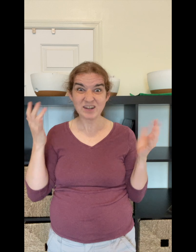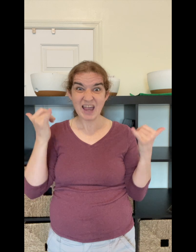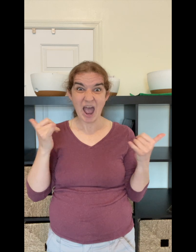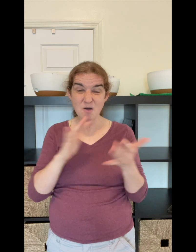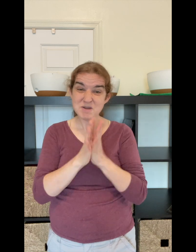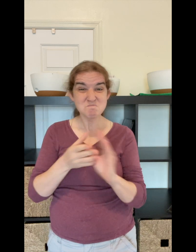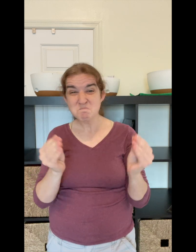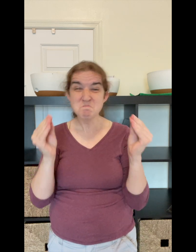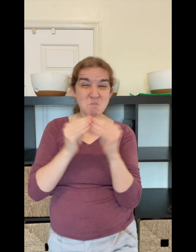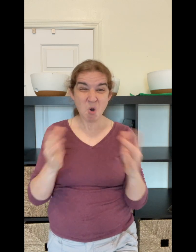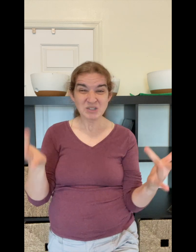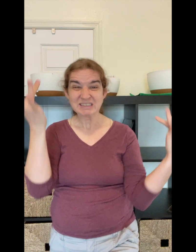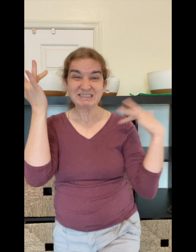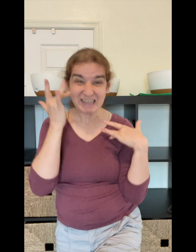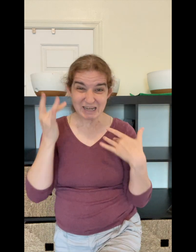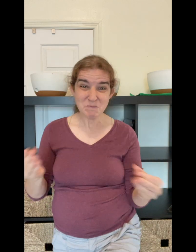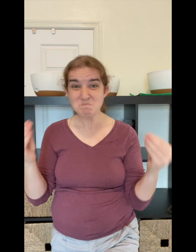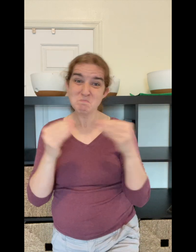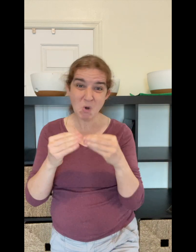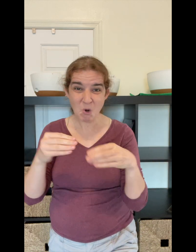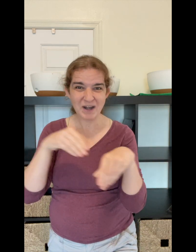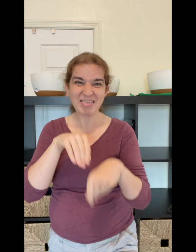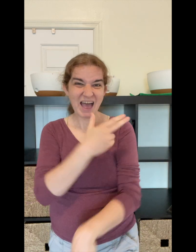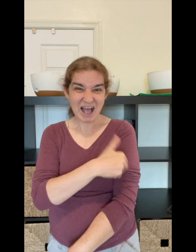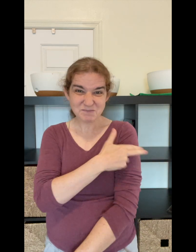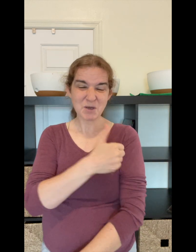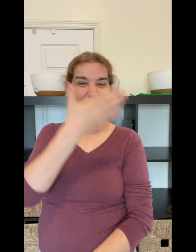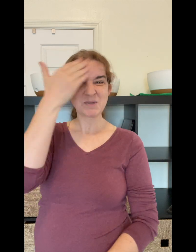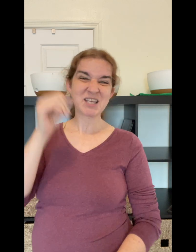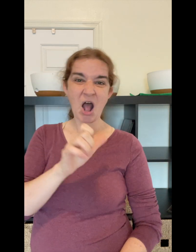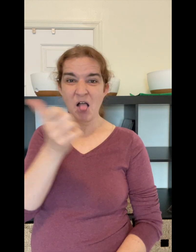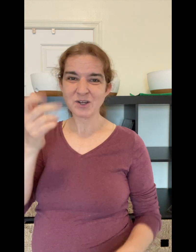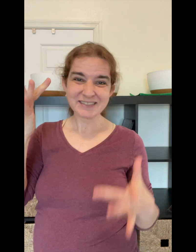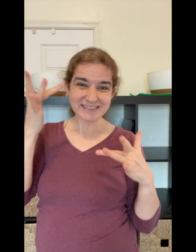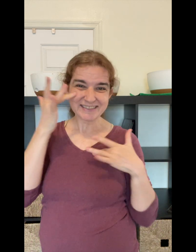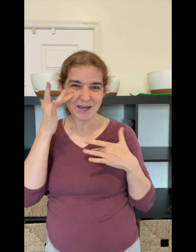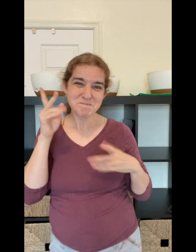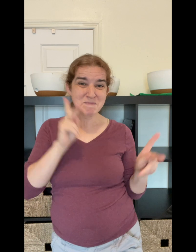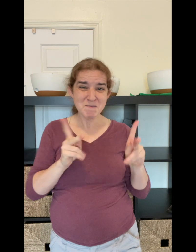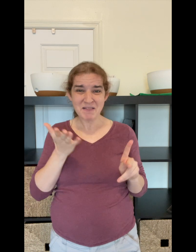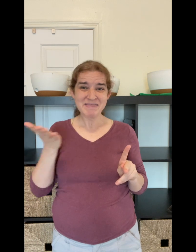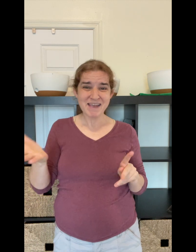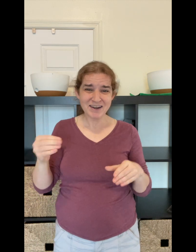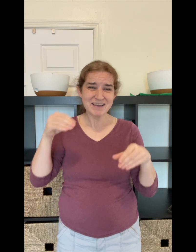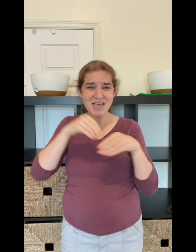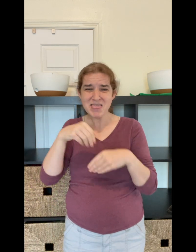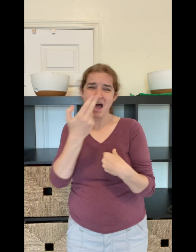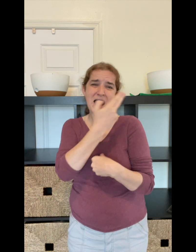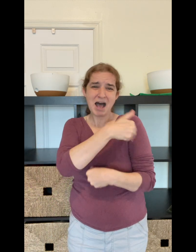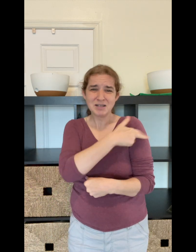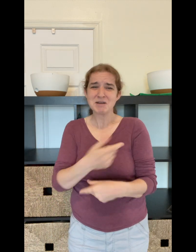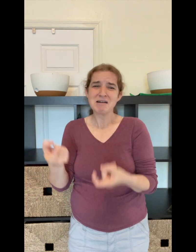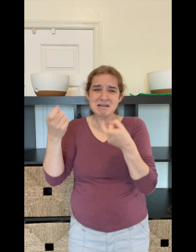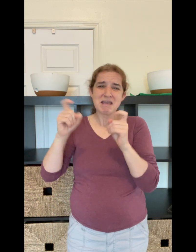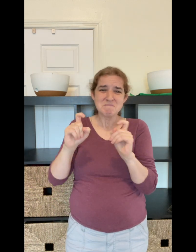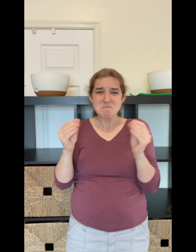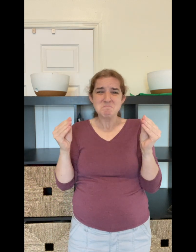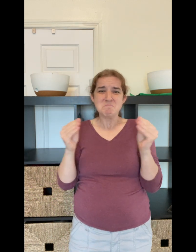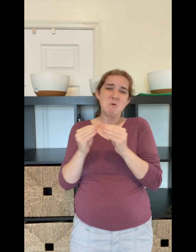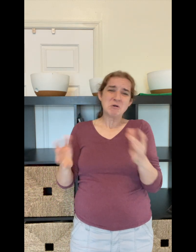That's all. Now I became more sick in the hospital because the other people are sick. And I was in the hospital, and so